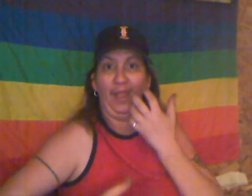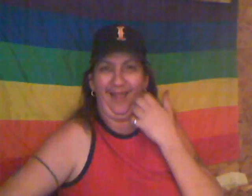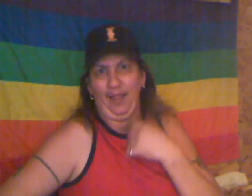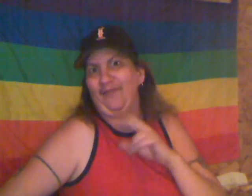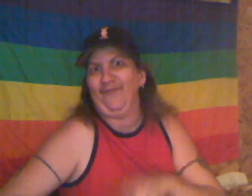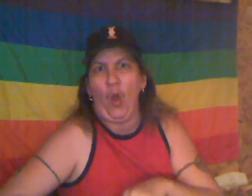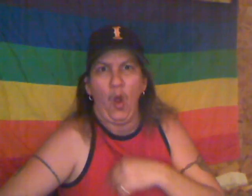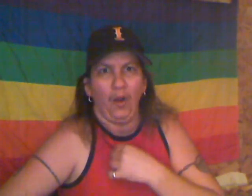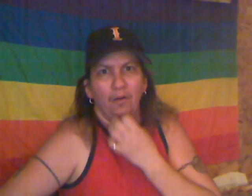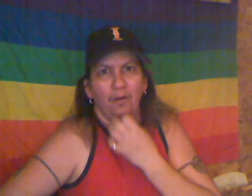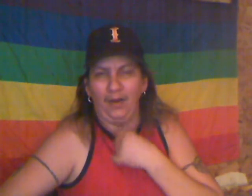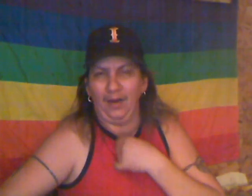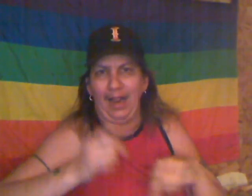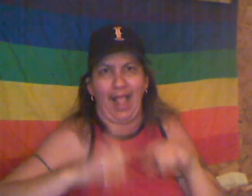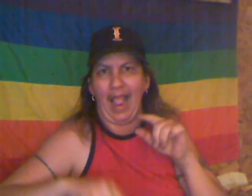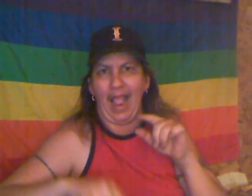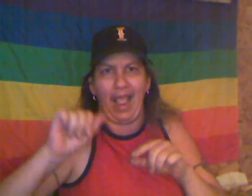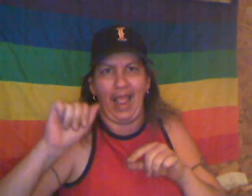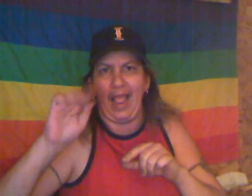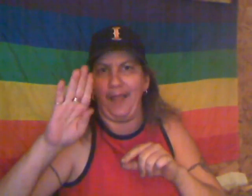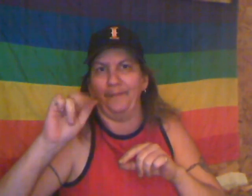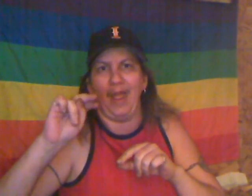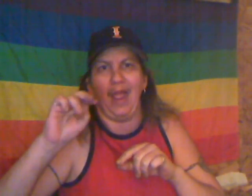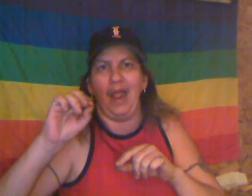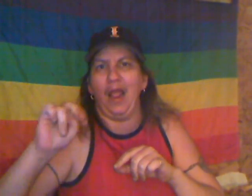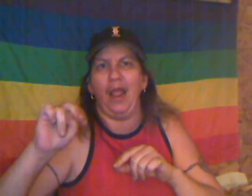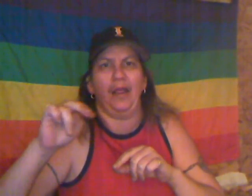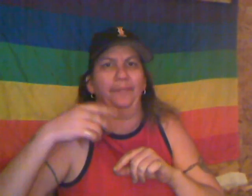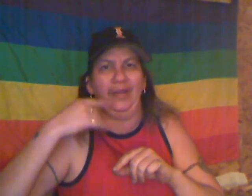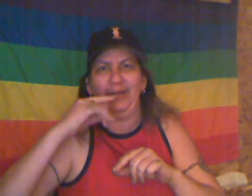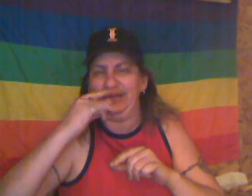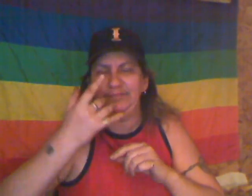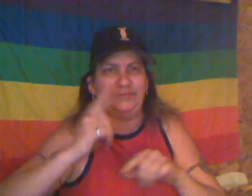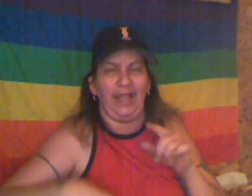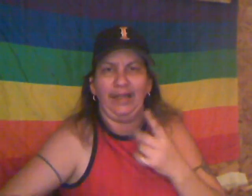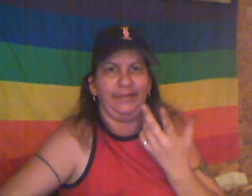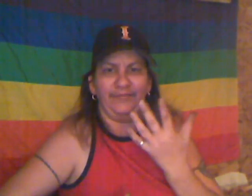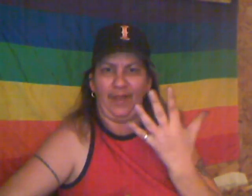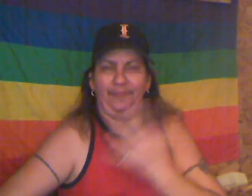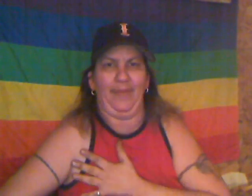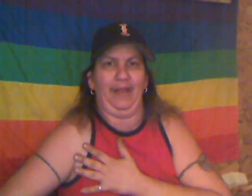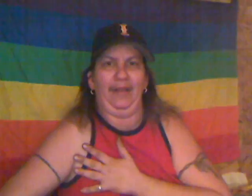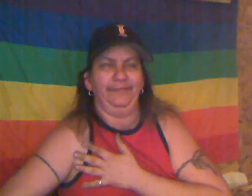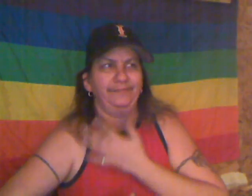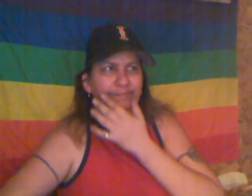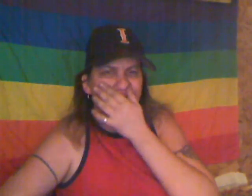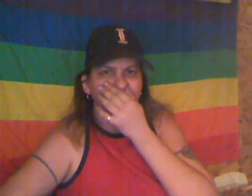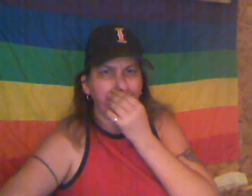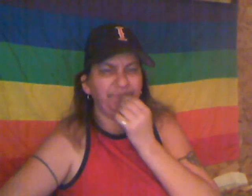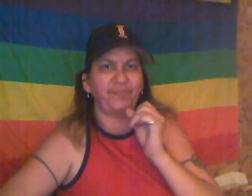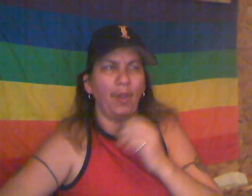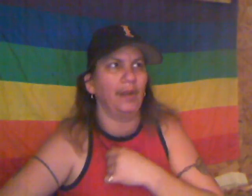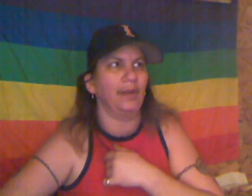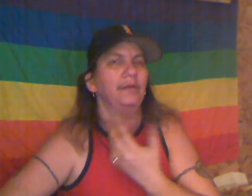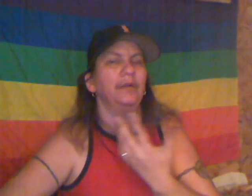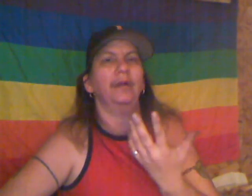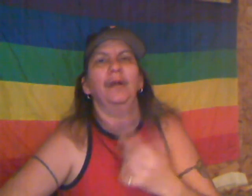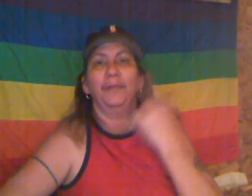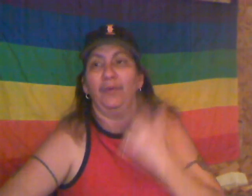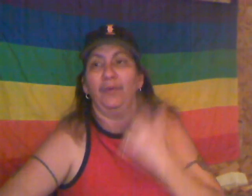years that the sun impacts the Earth, right? Okay, so what else is there to learn? Well, we've never made a really good exploration